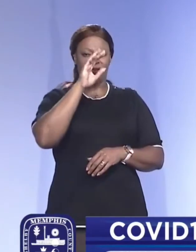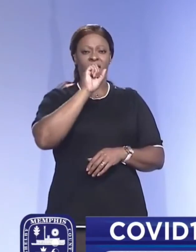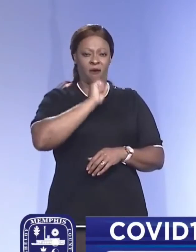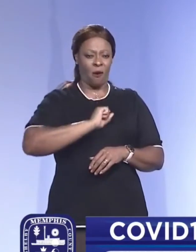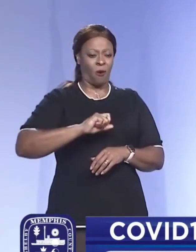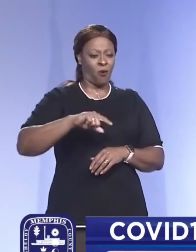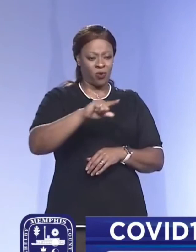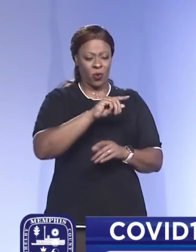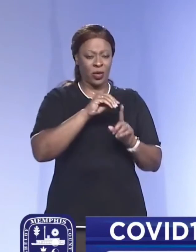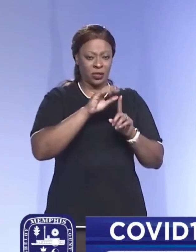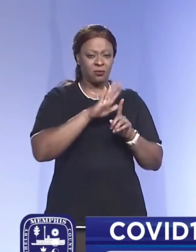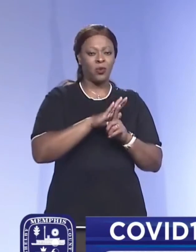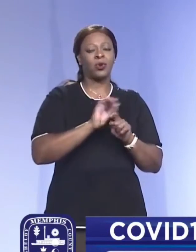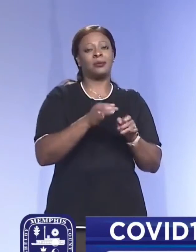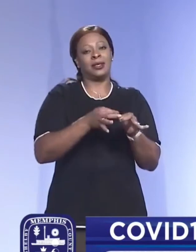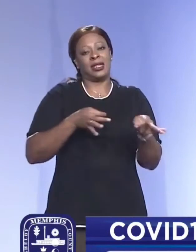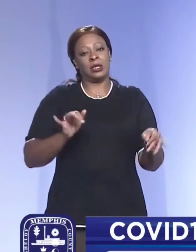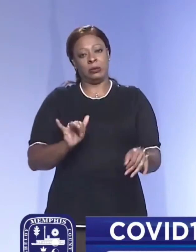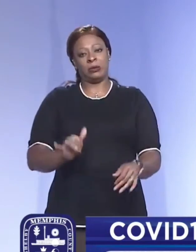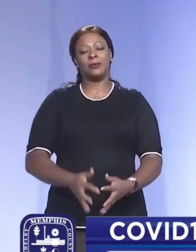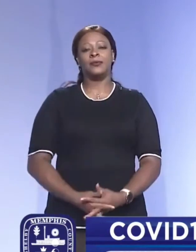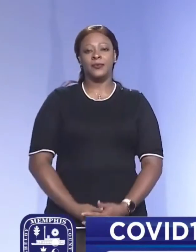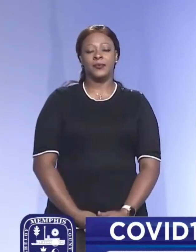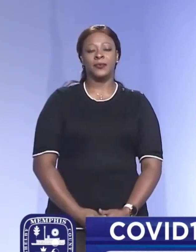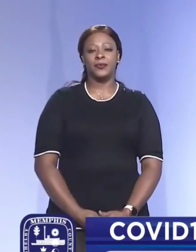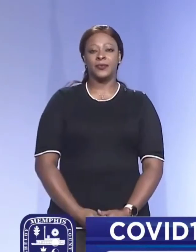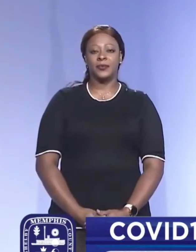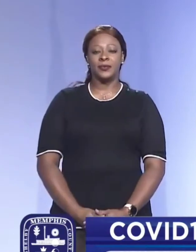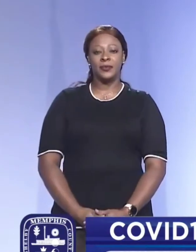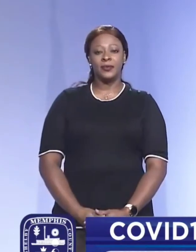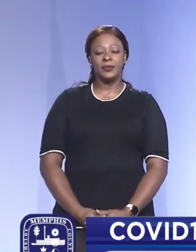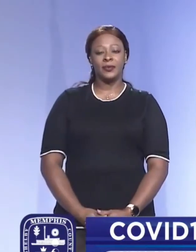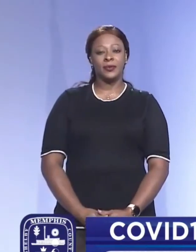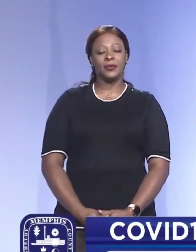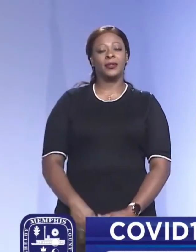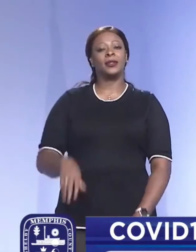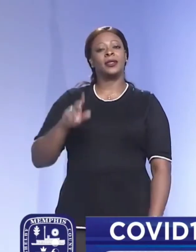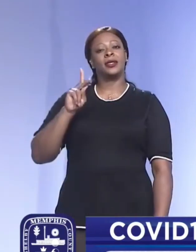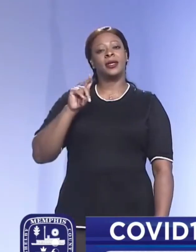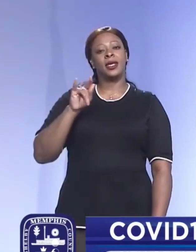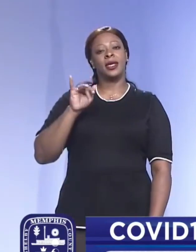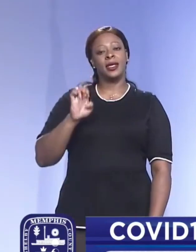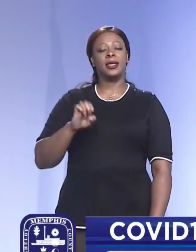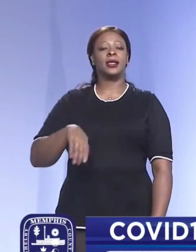been exposed. Katie Reardon, WKNO.